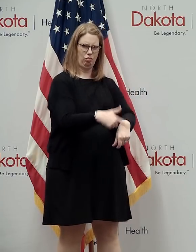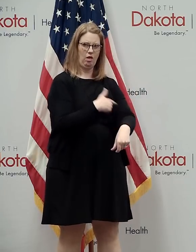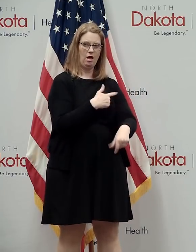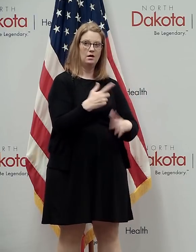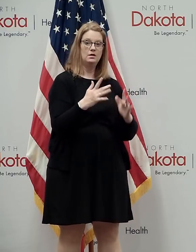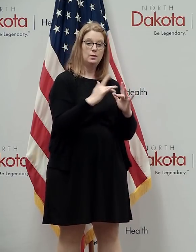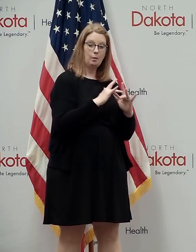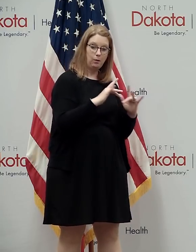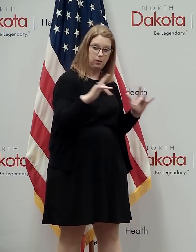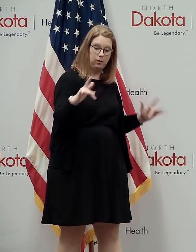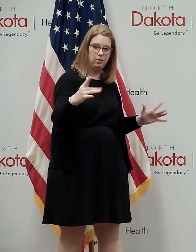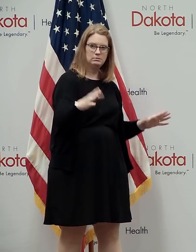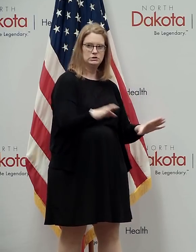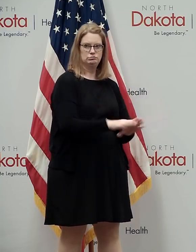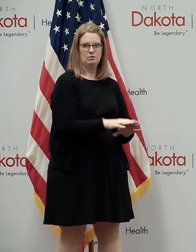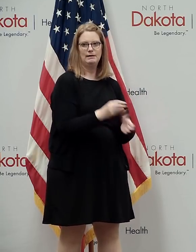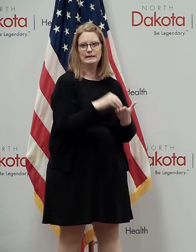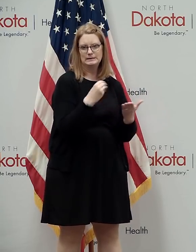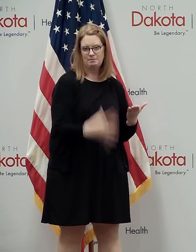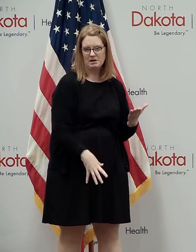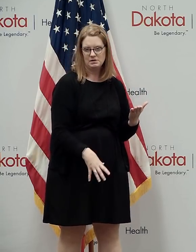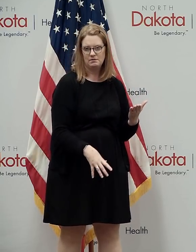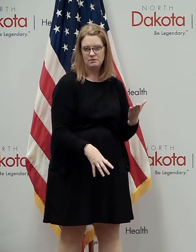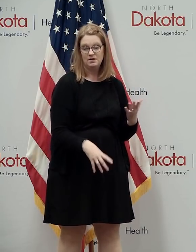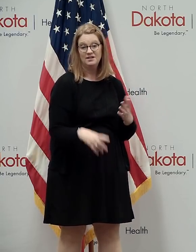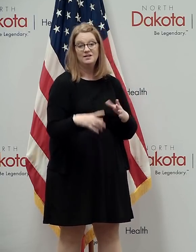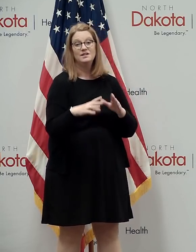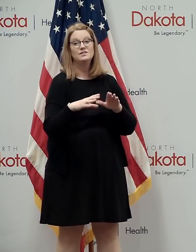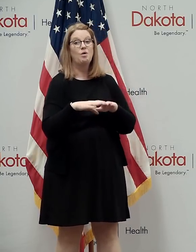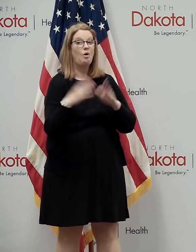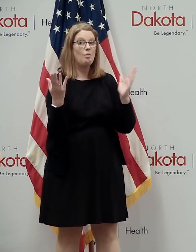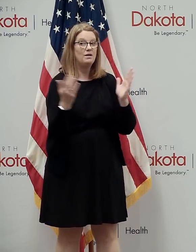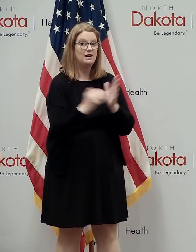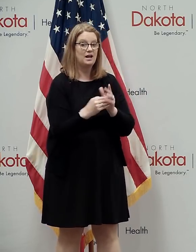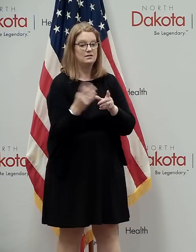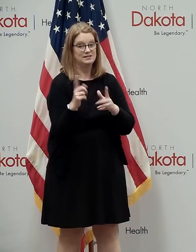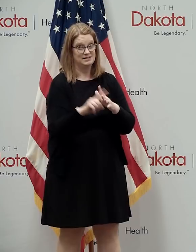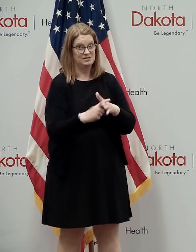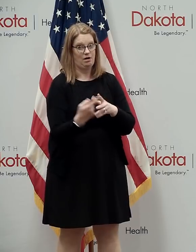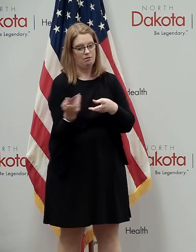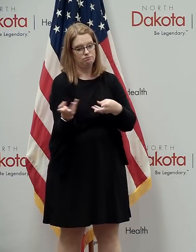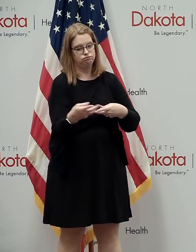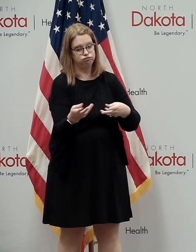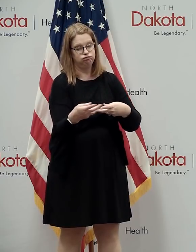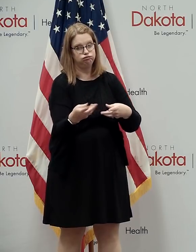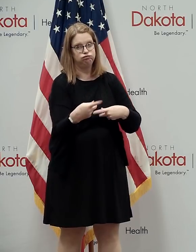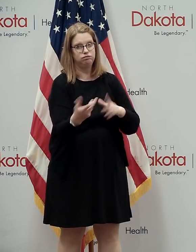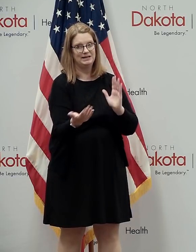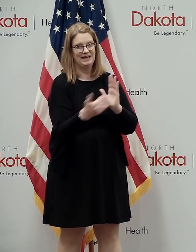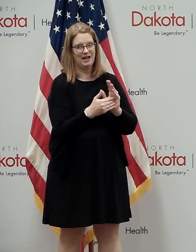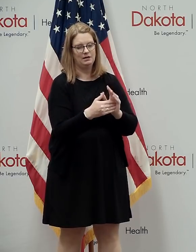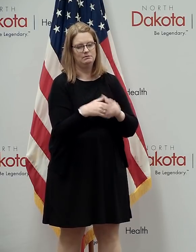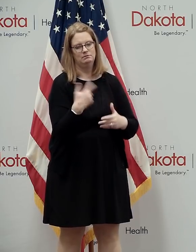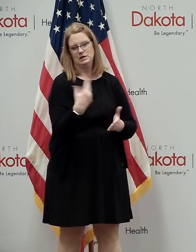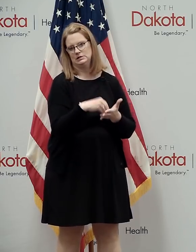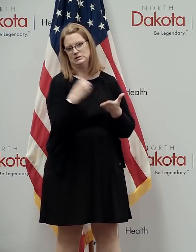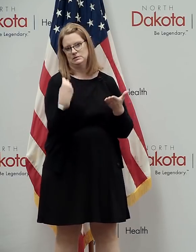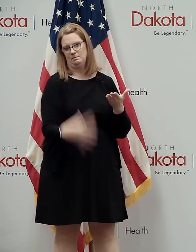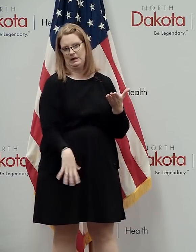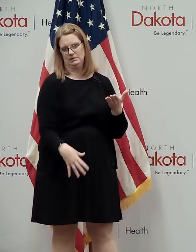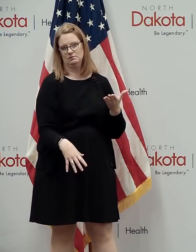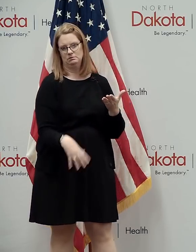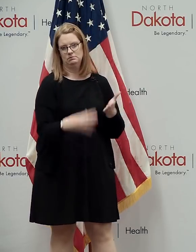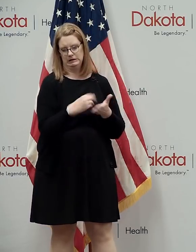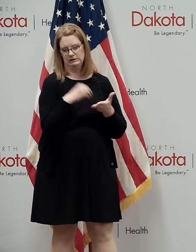shut it down is very costly. To start it up is very costly. And my understanding is that these things are